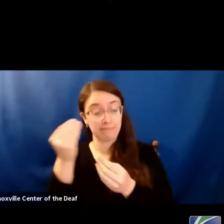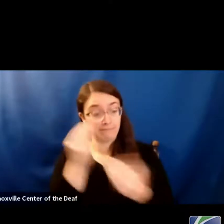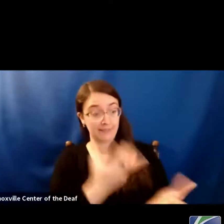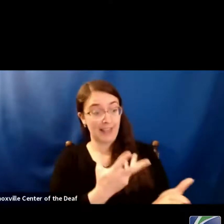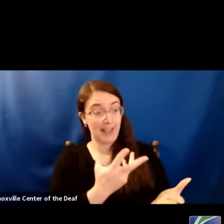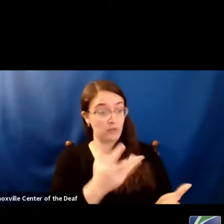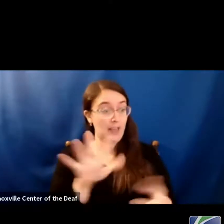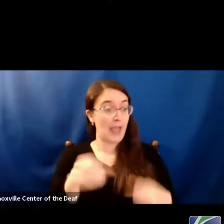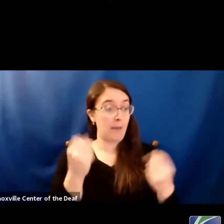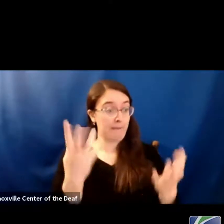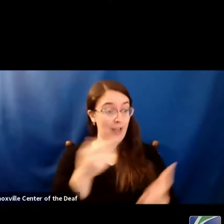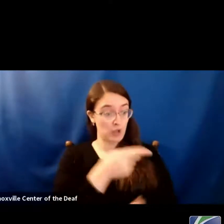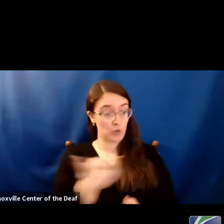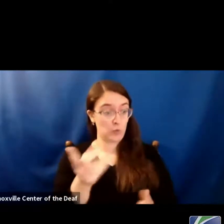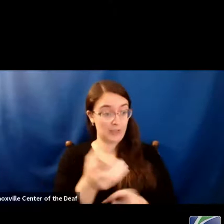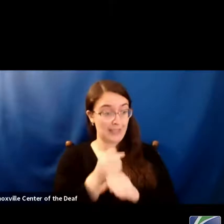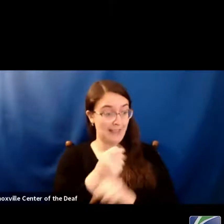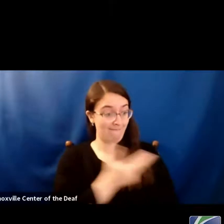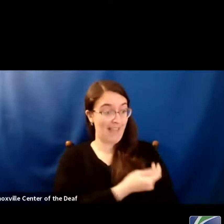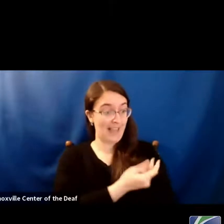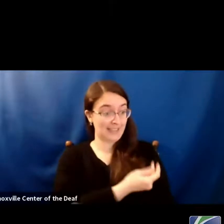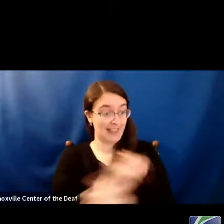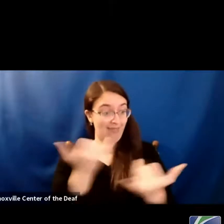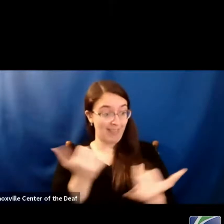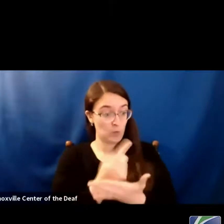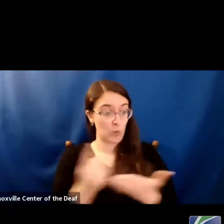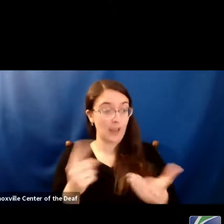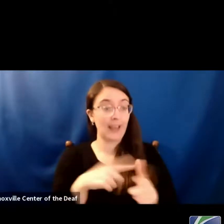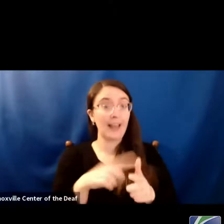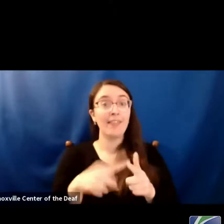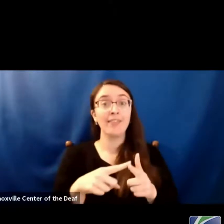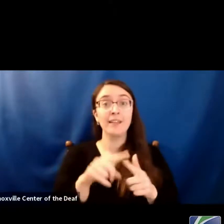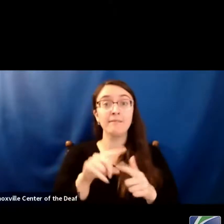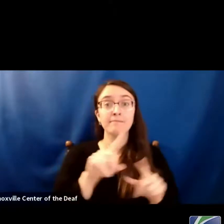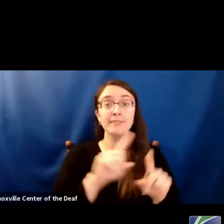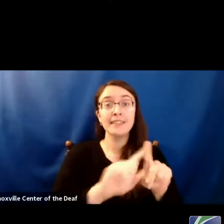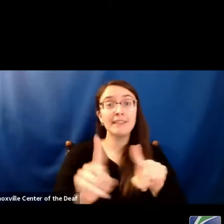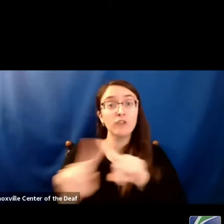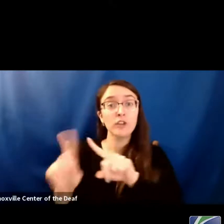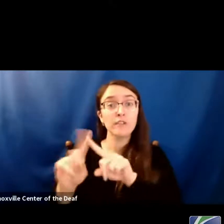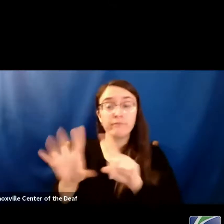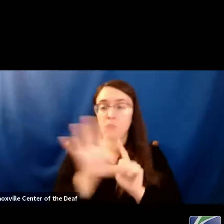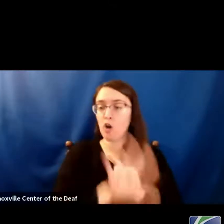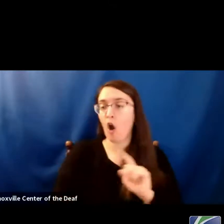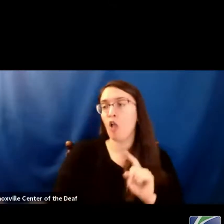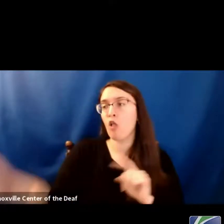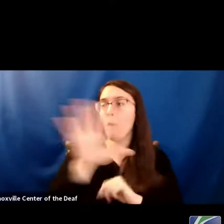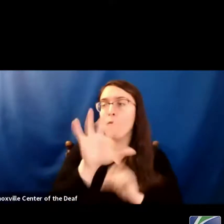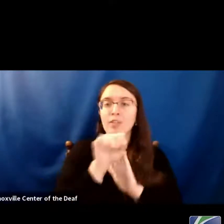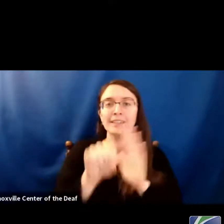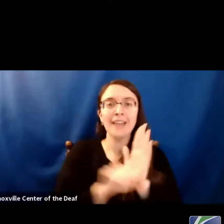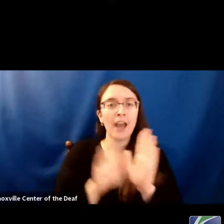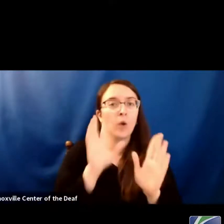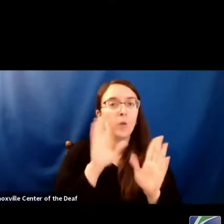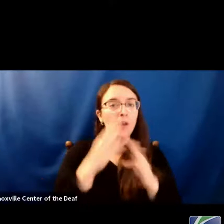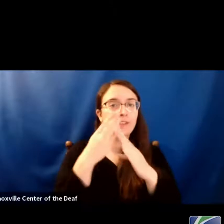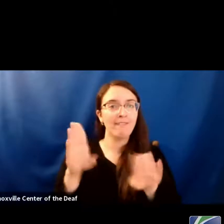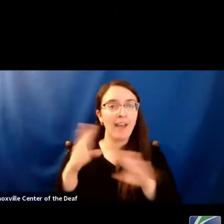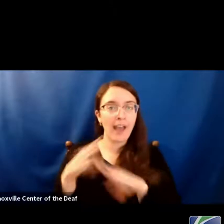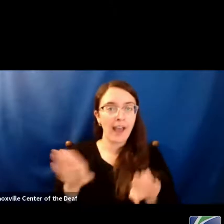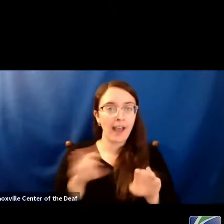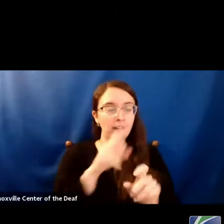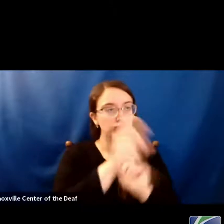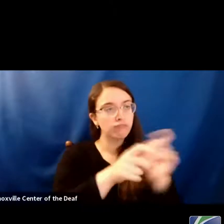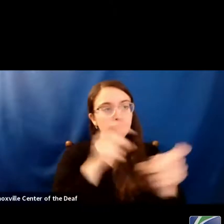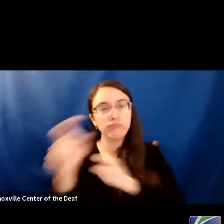this week, and then the state divides it out among all the population across the state, and uses some other